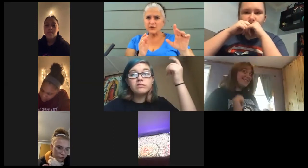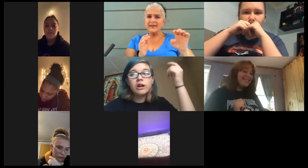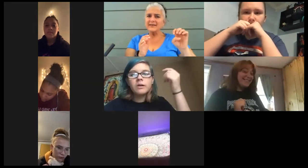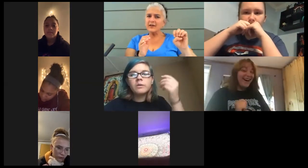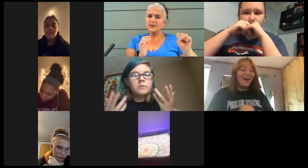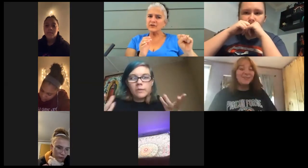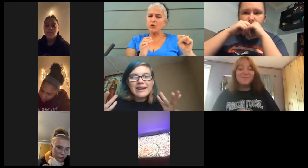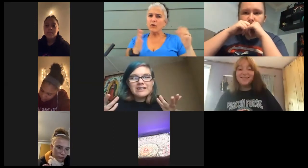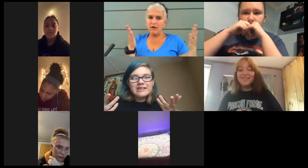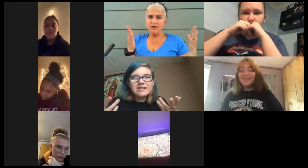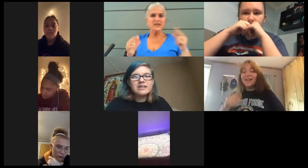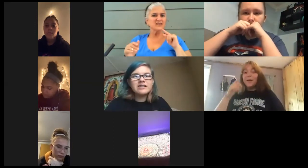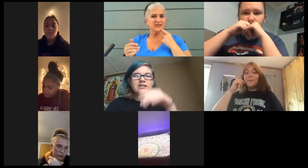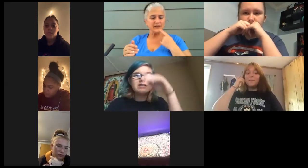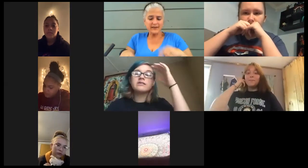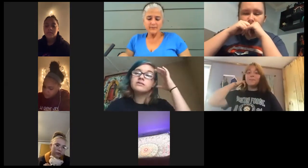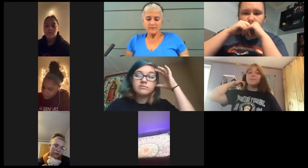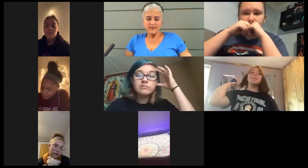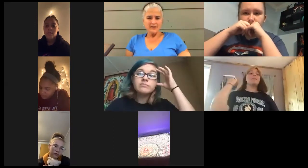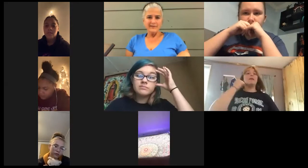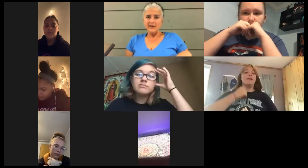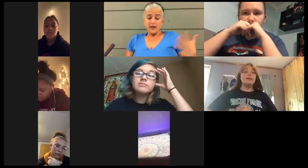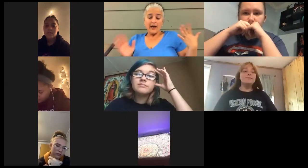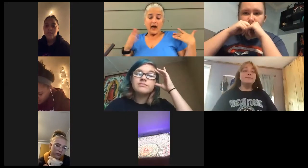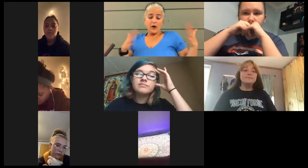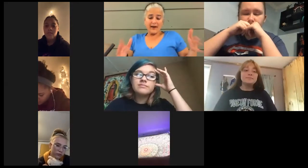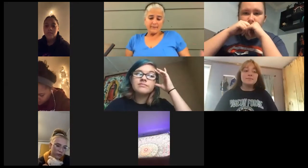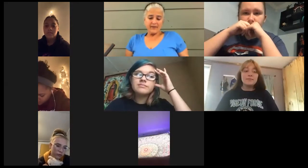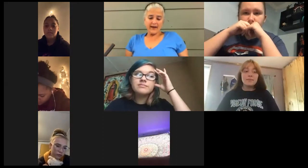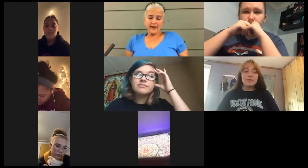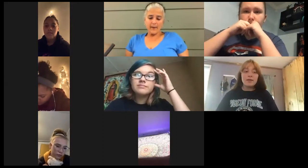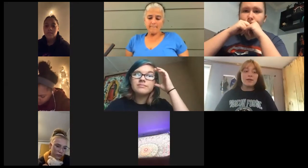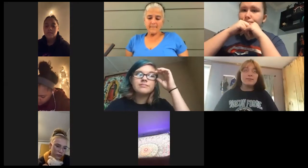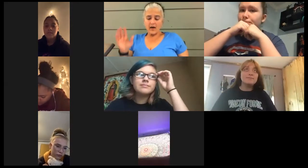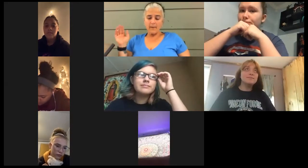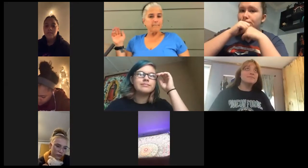in elementary school. Seriously. Okay.